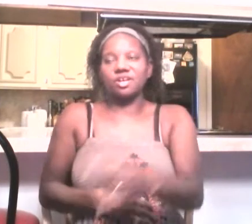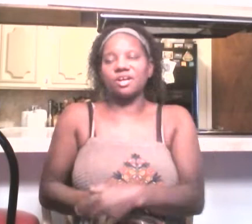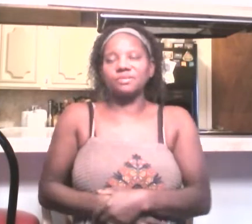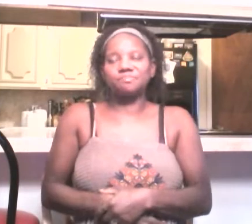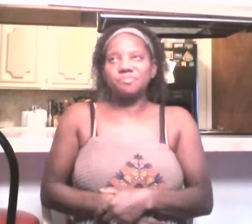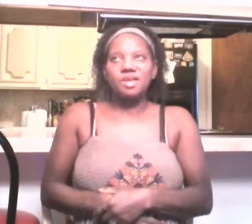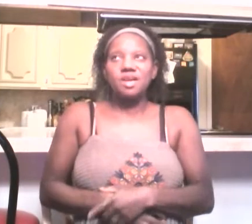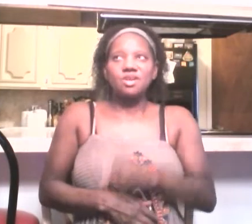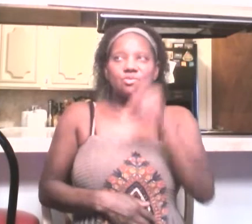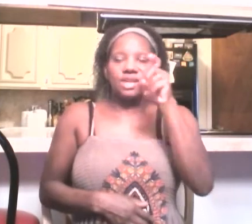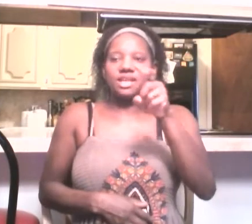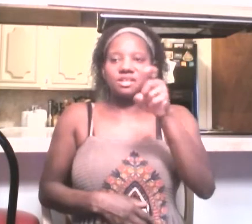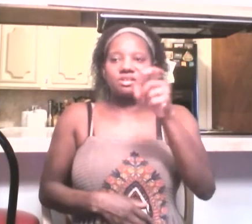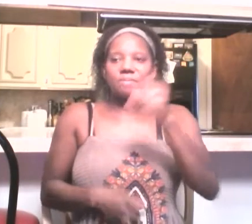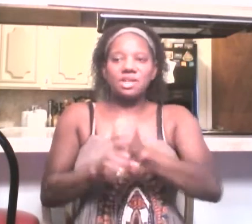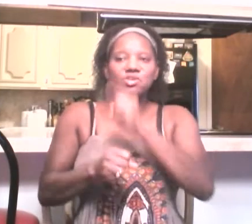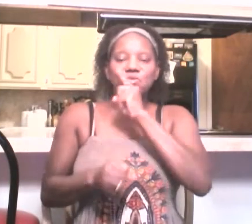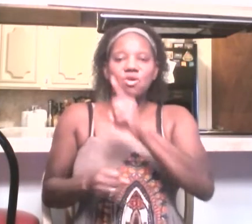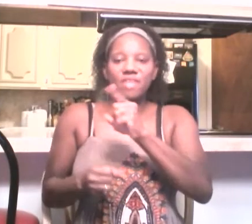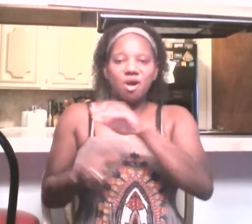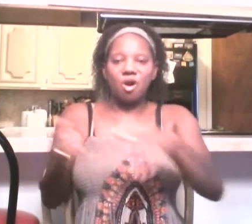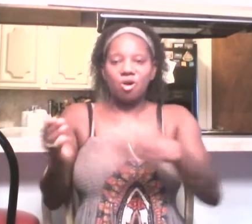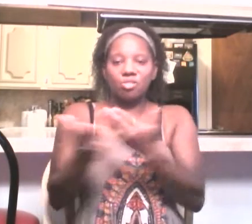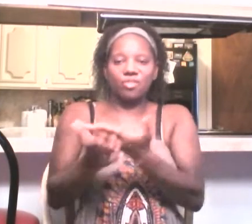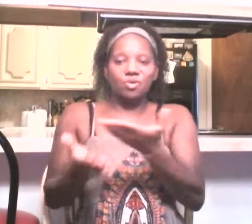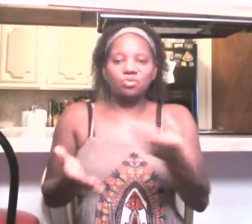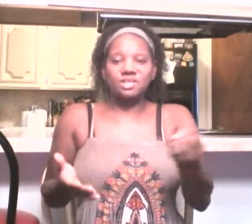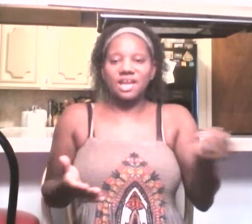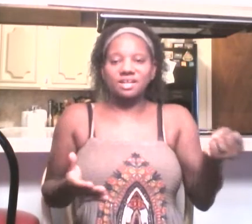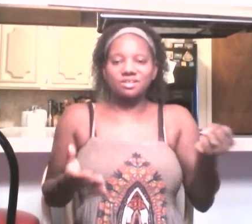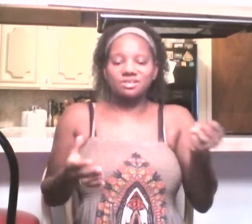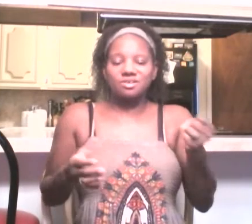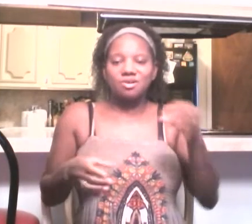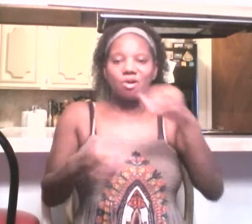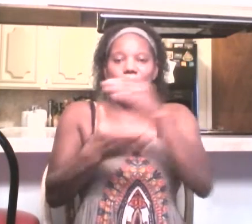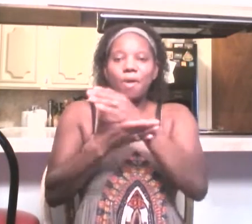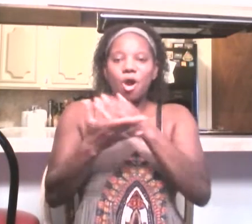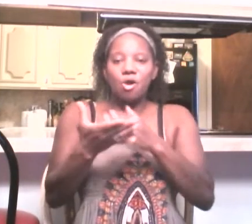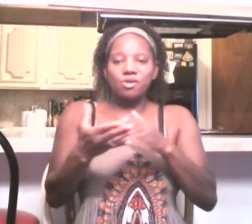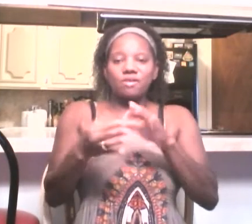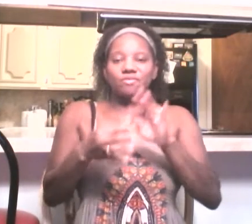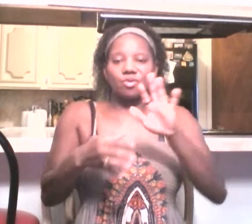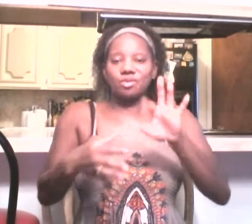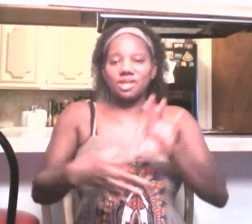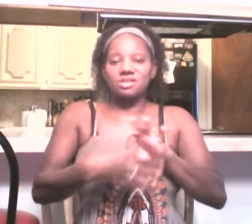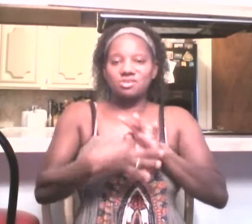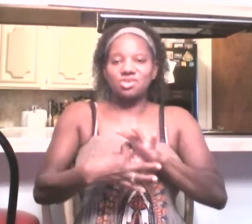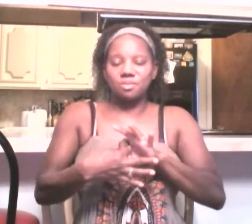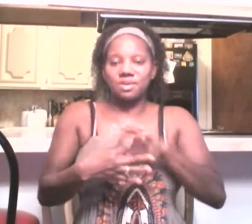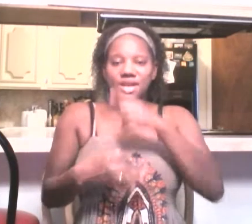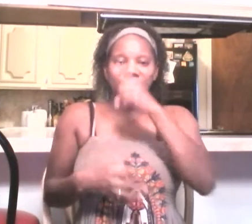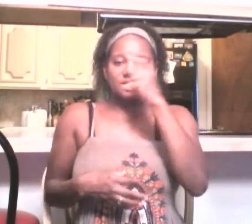know, you need to make sure that all those things a part of your relationship, because